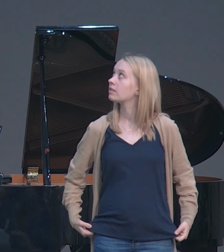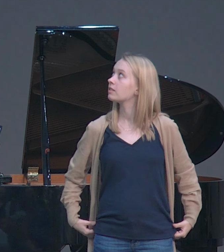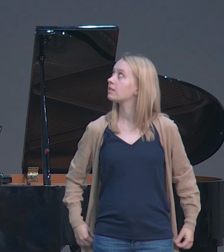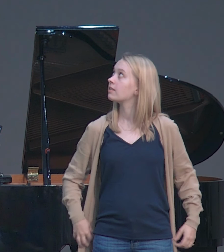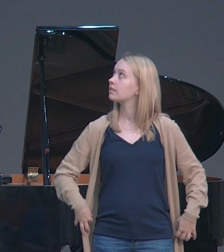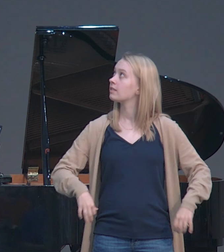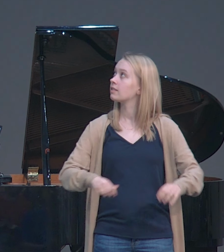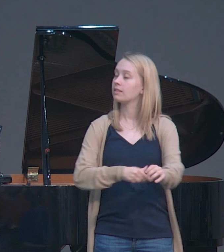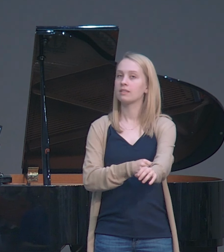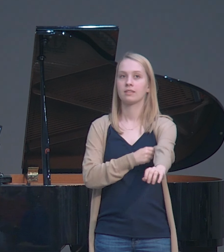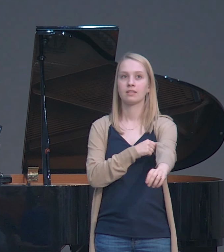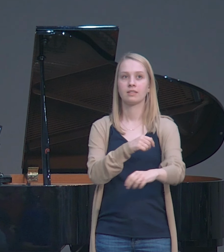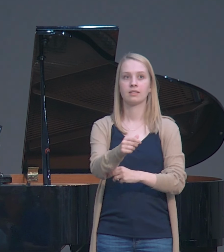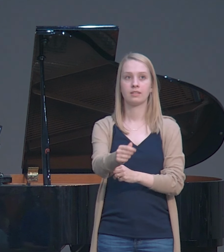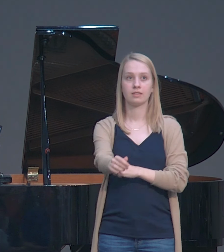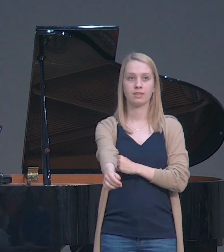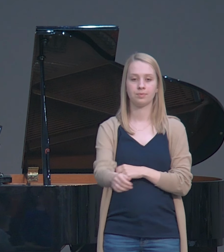7.